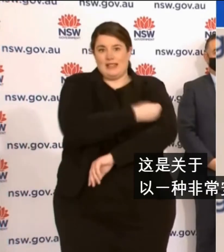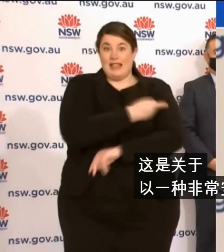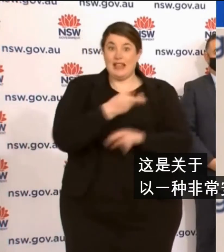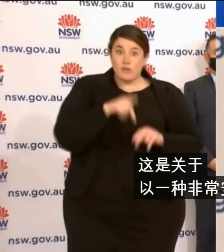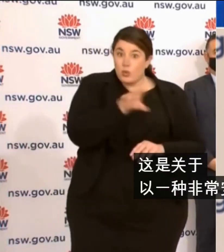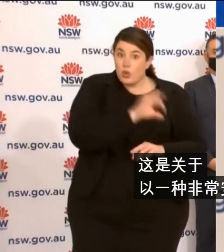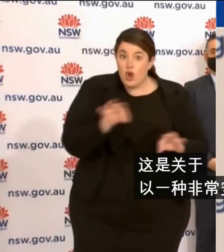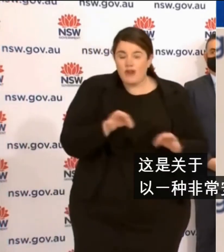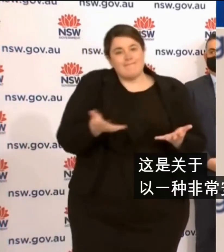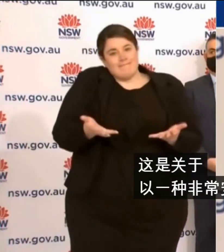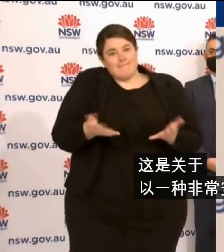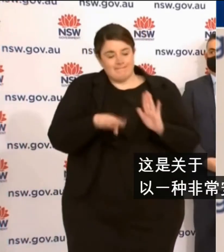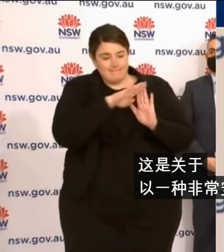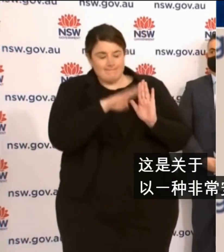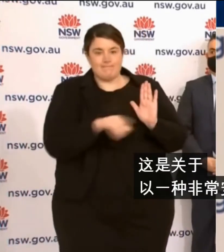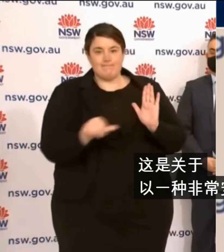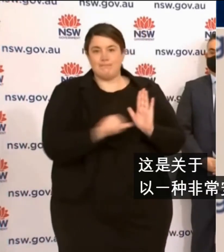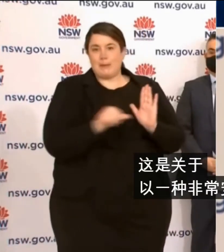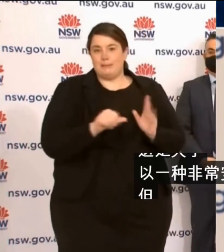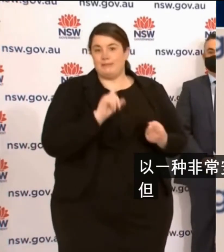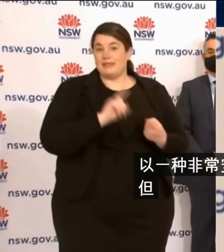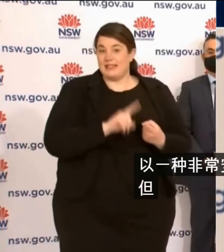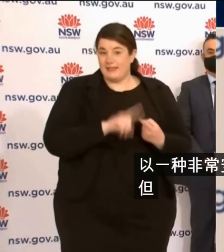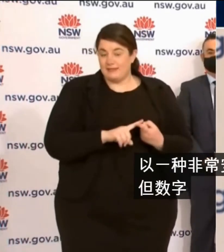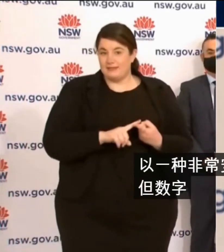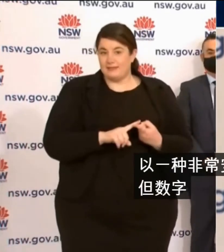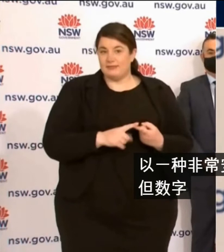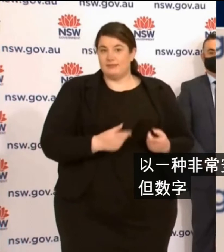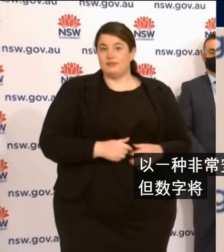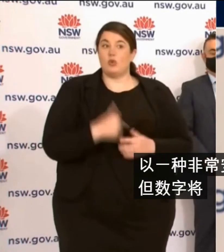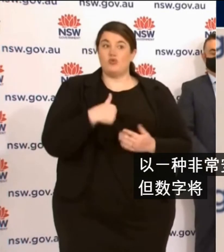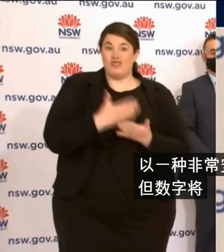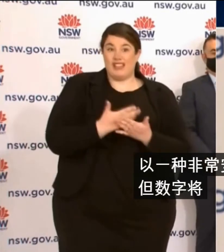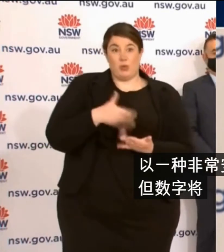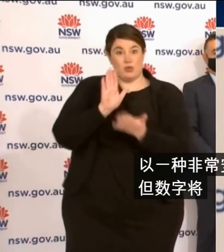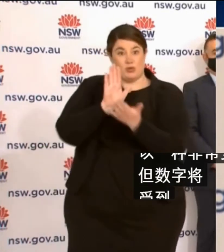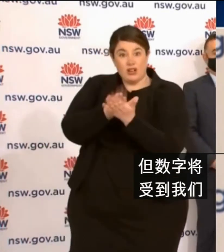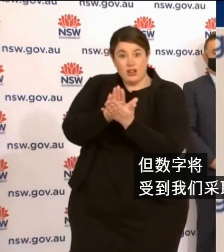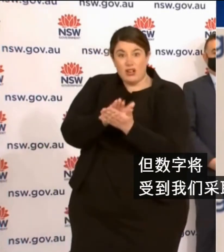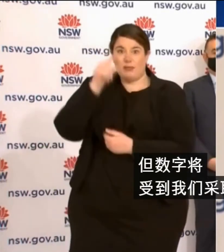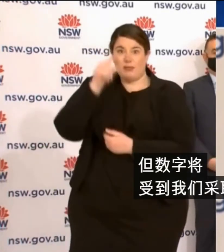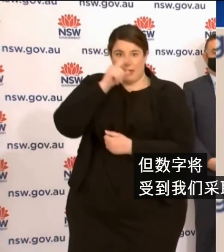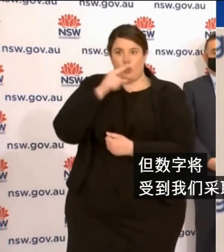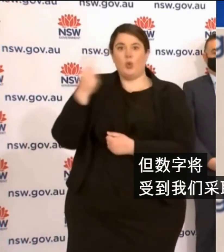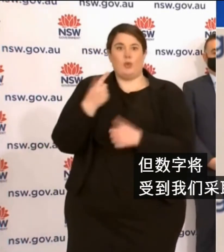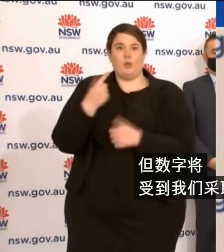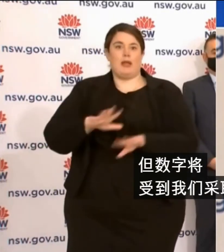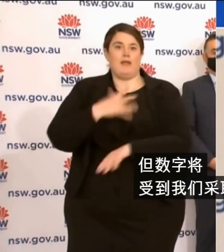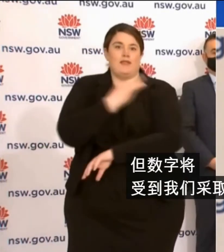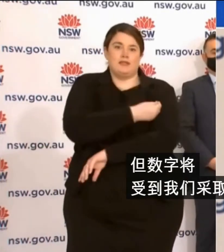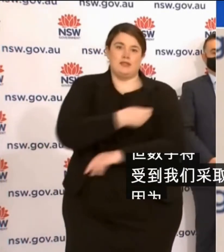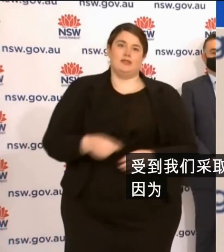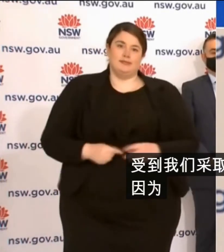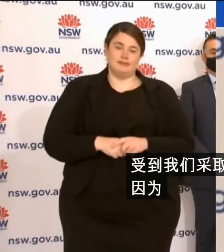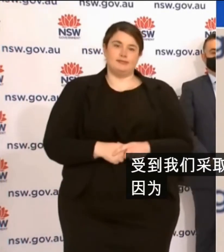way that is very safe. But the numbers are influenced by every action